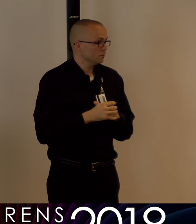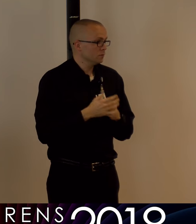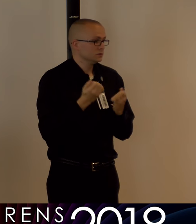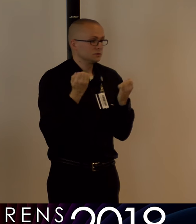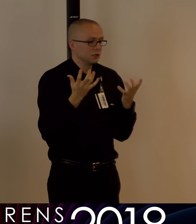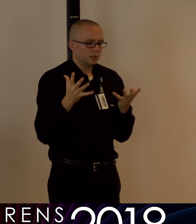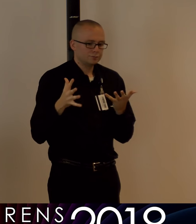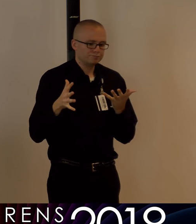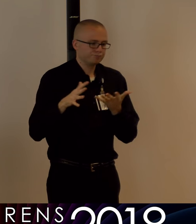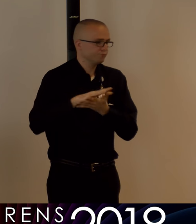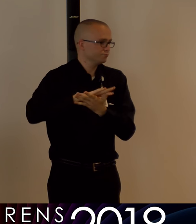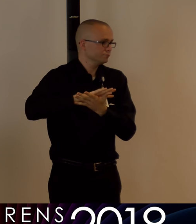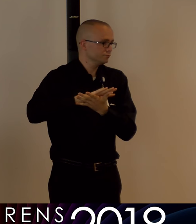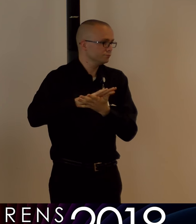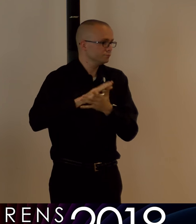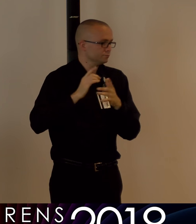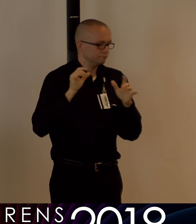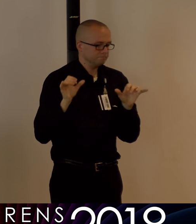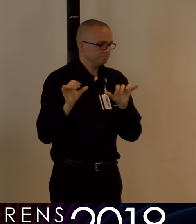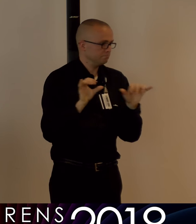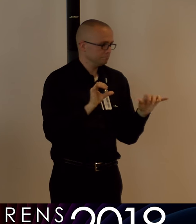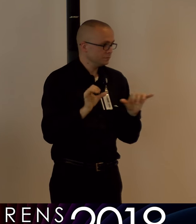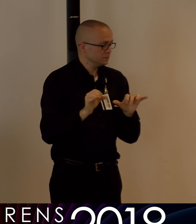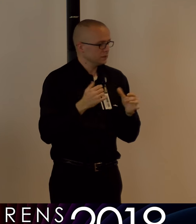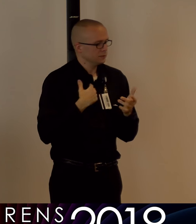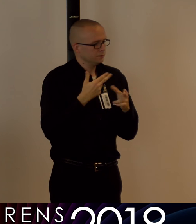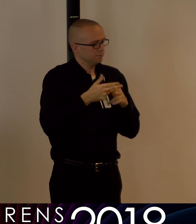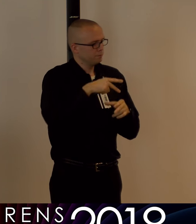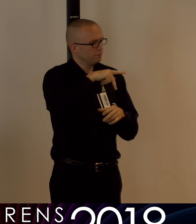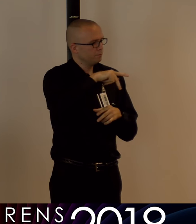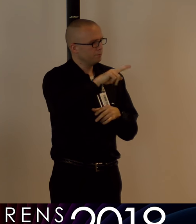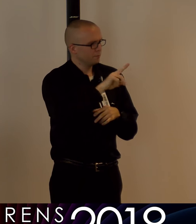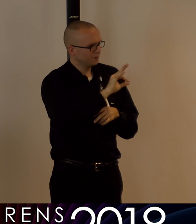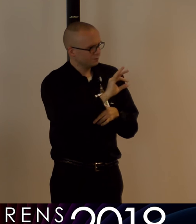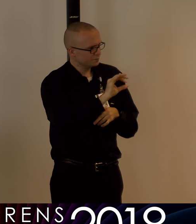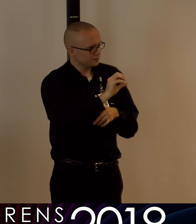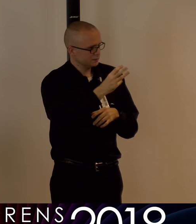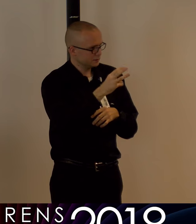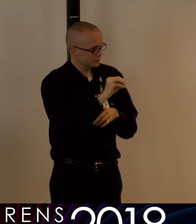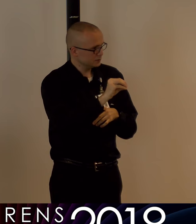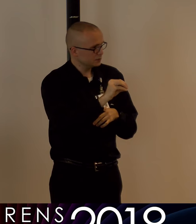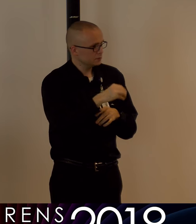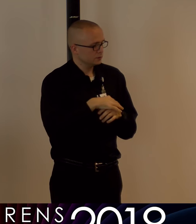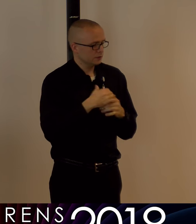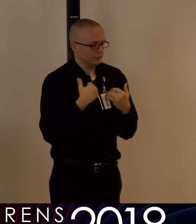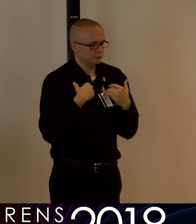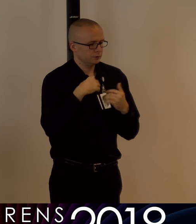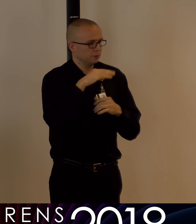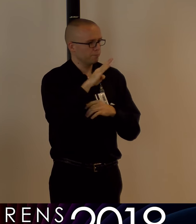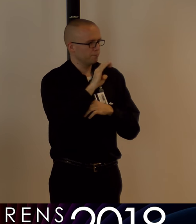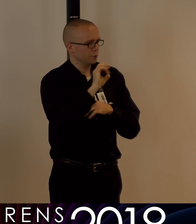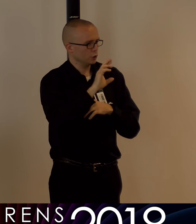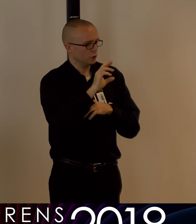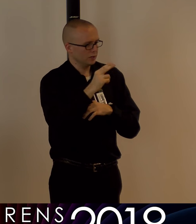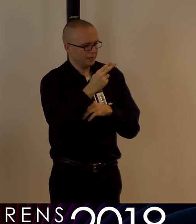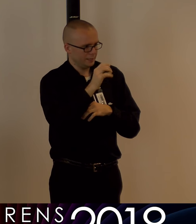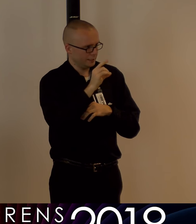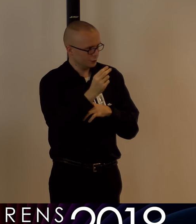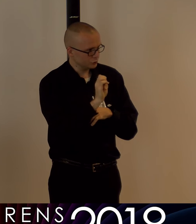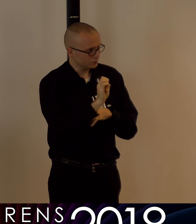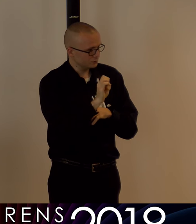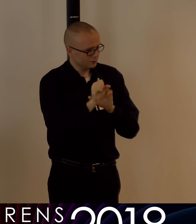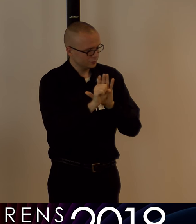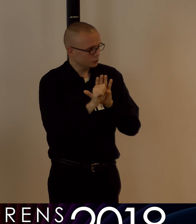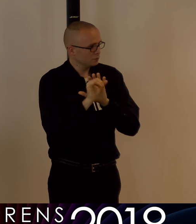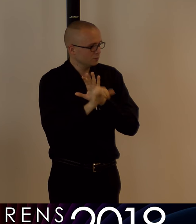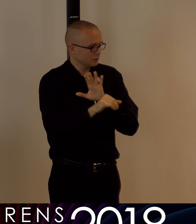of overlap. Another one is called PUF60, which causes Verhage syndrome, an extremely rare condition.